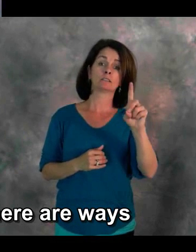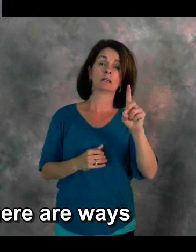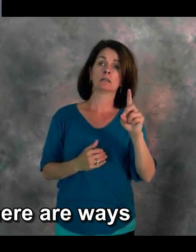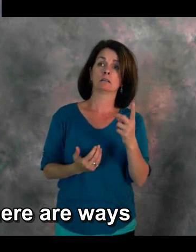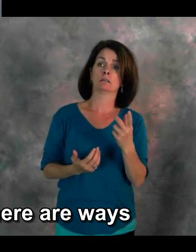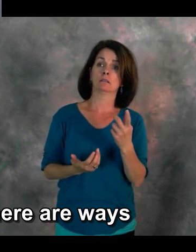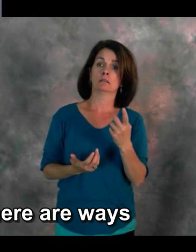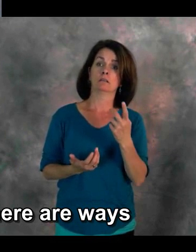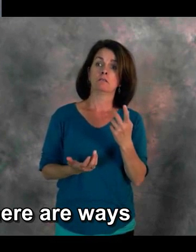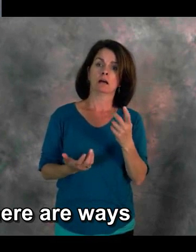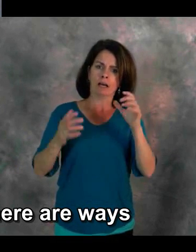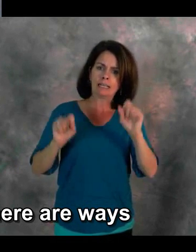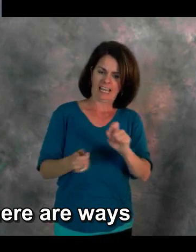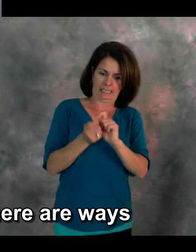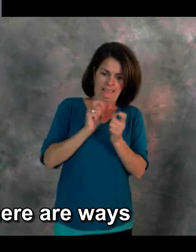any child,